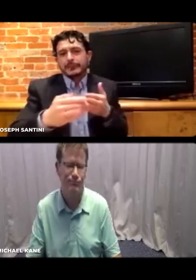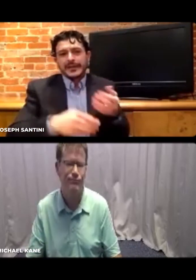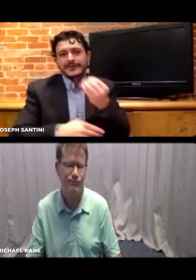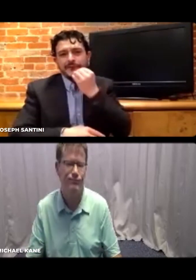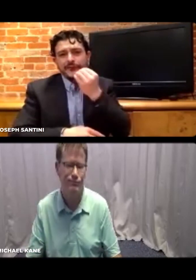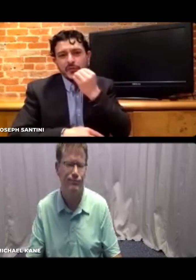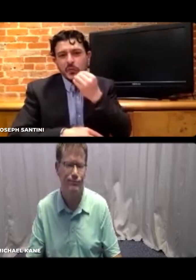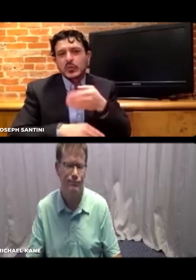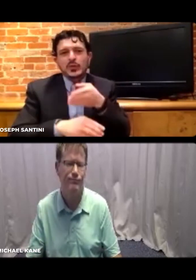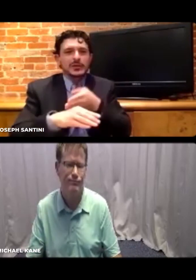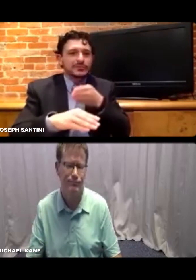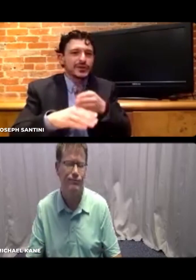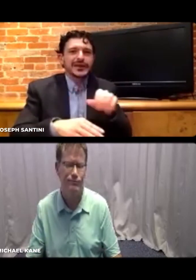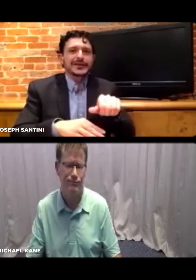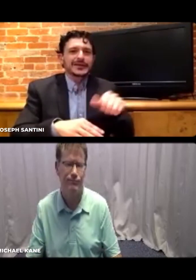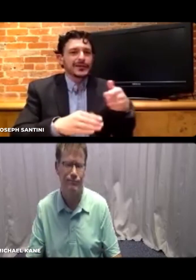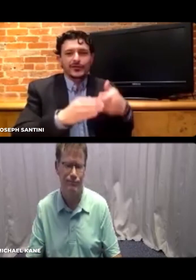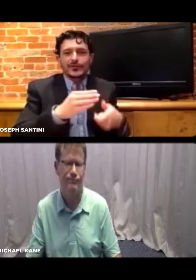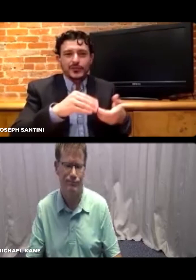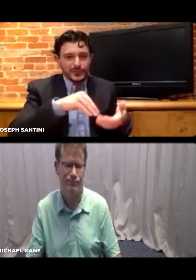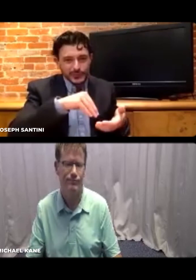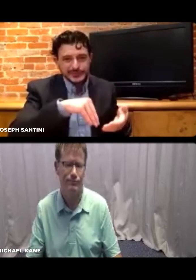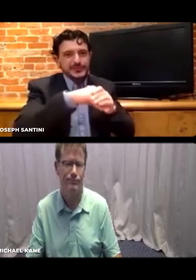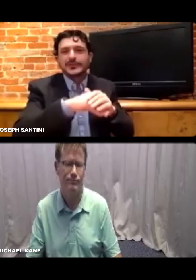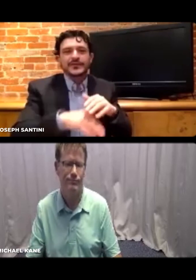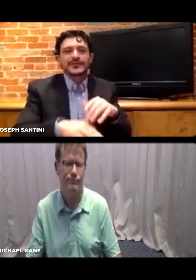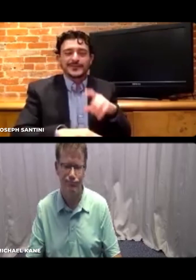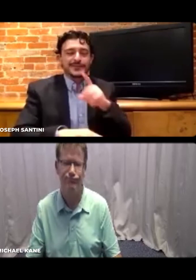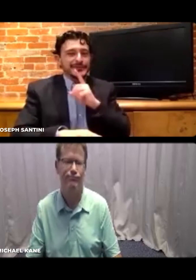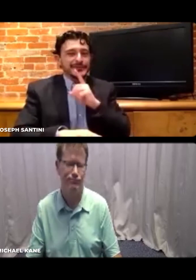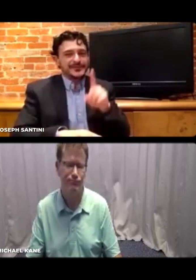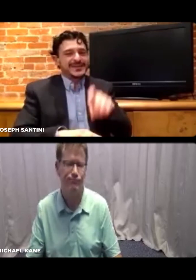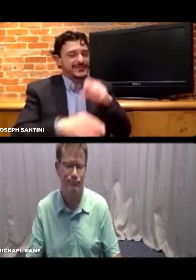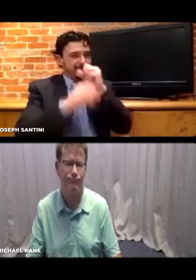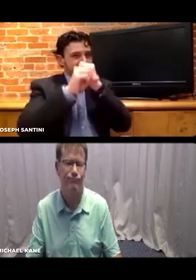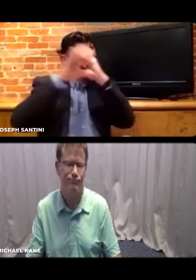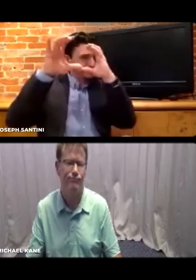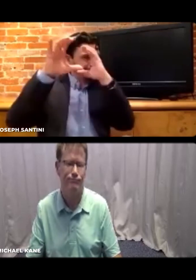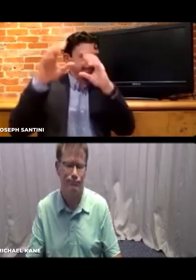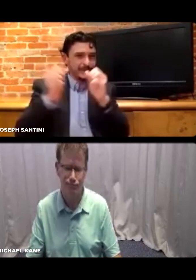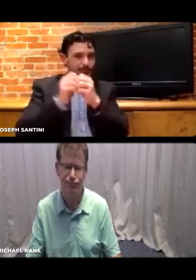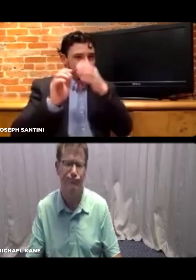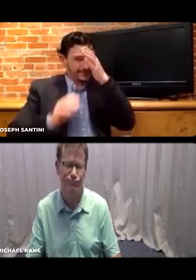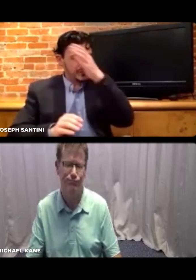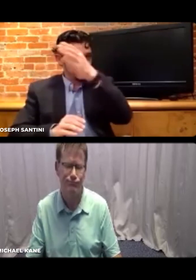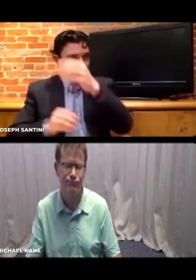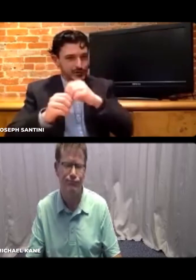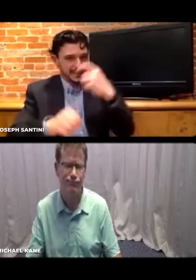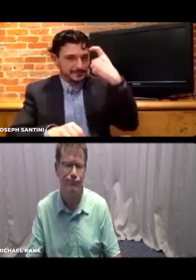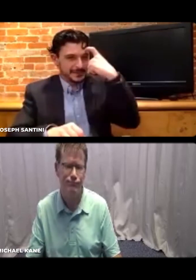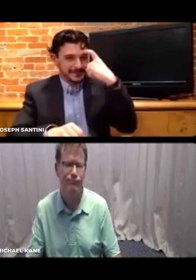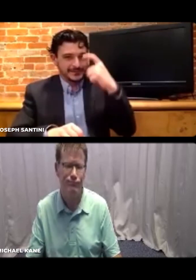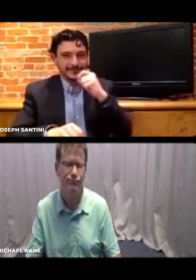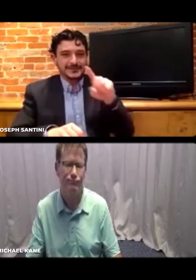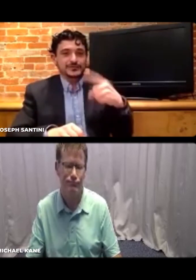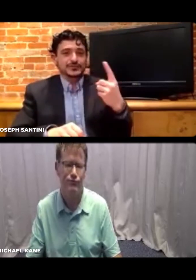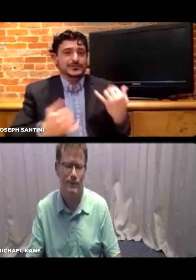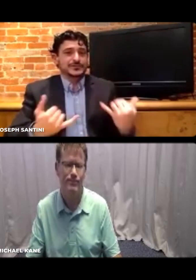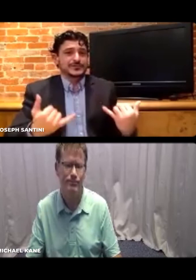affects everything, no matter what it is, food, housing. So we've got to keep that in mind, that future inflation